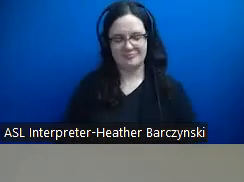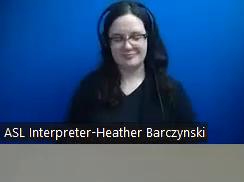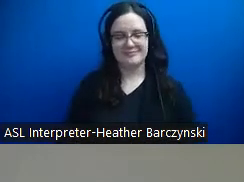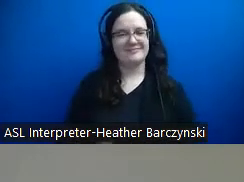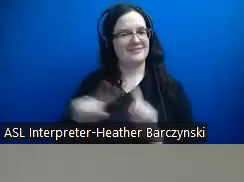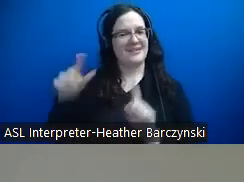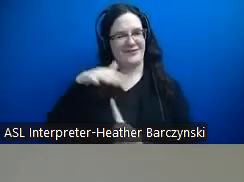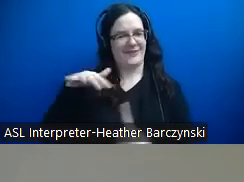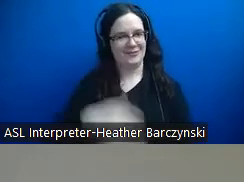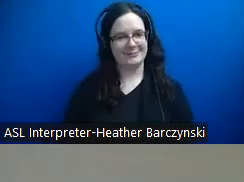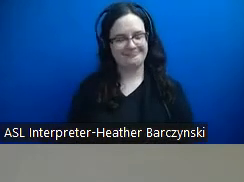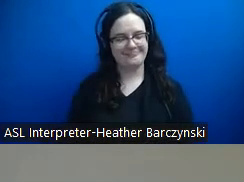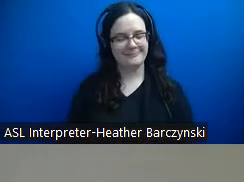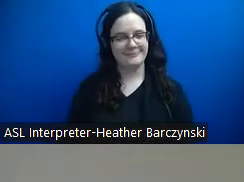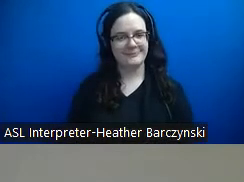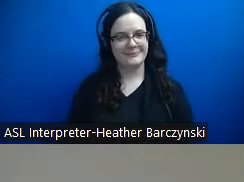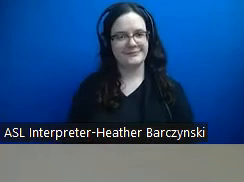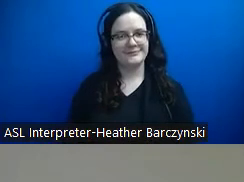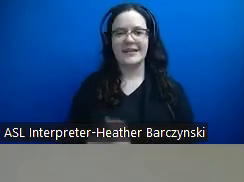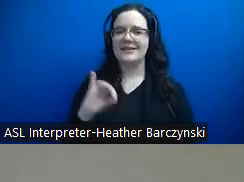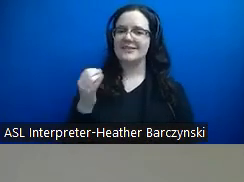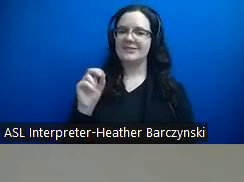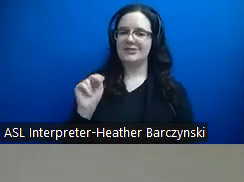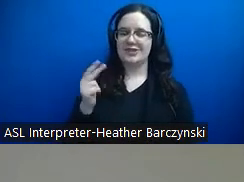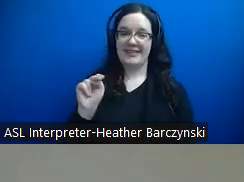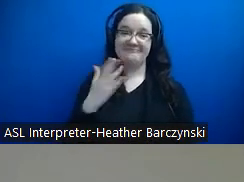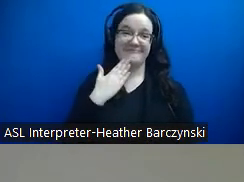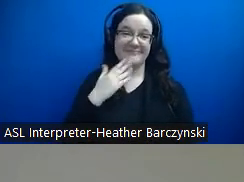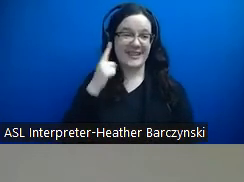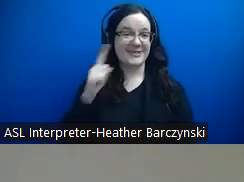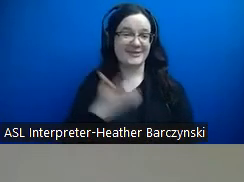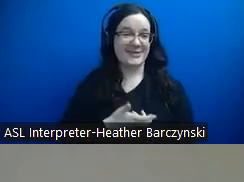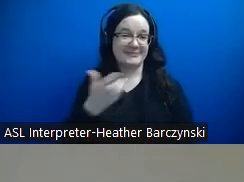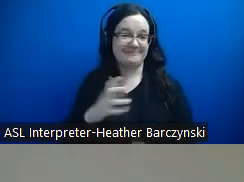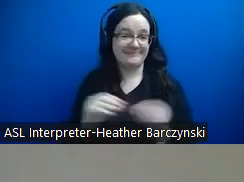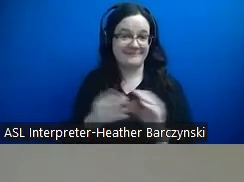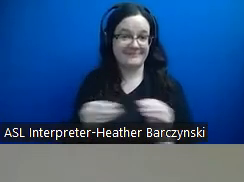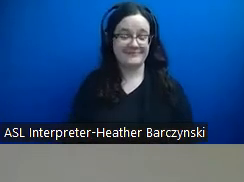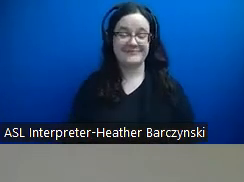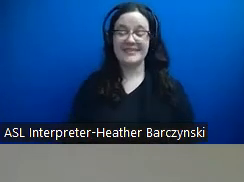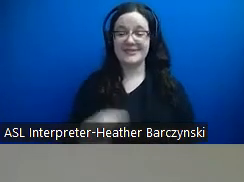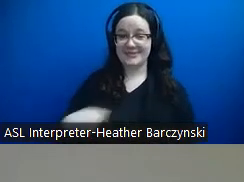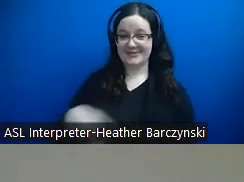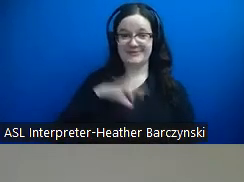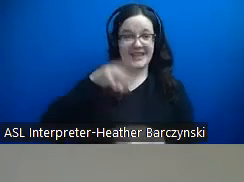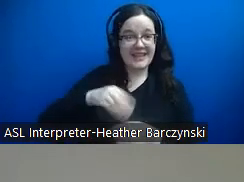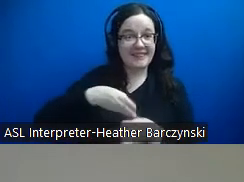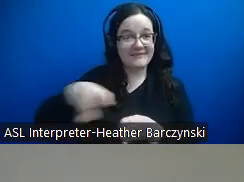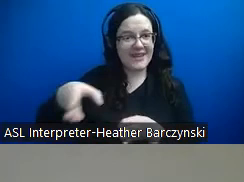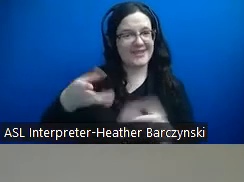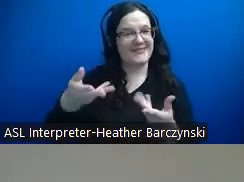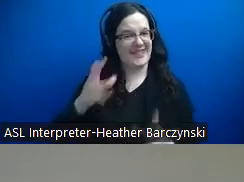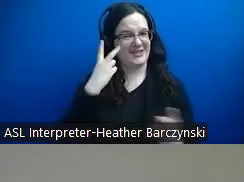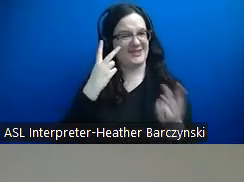environment. Thank you for sharing it. And those of us that are in the field and have experienced this, hearing Kelly speak,